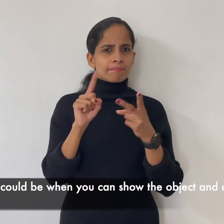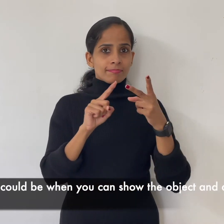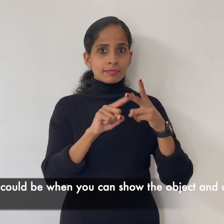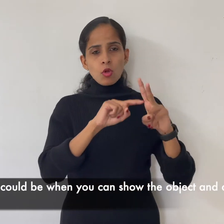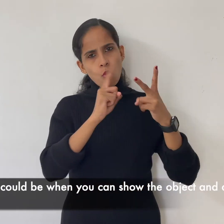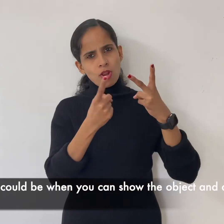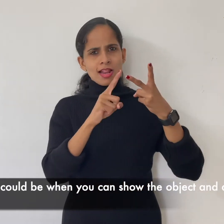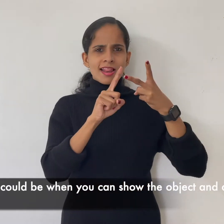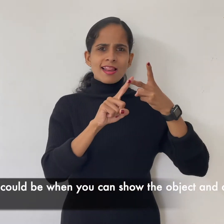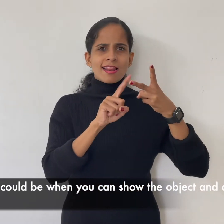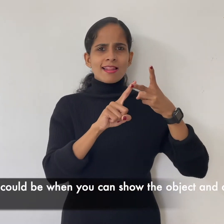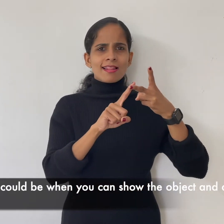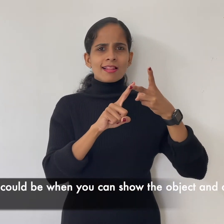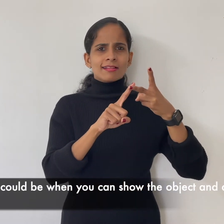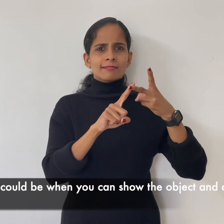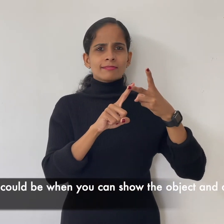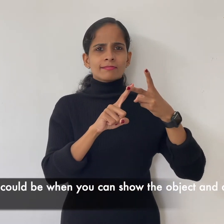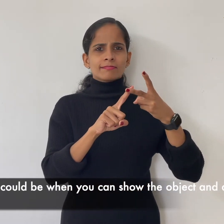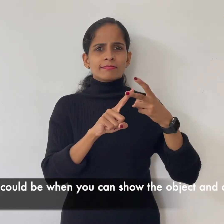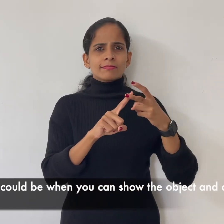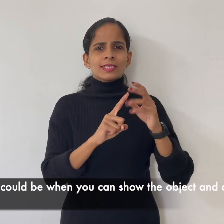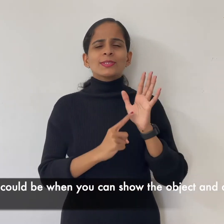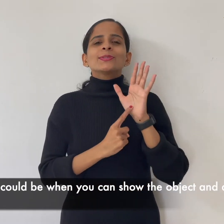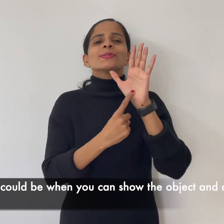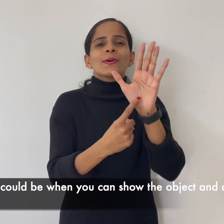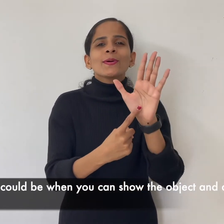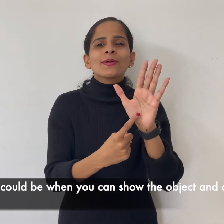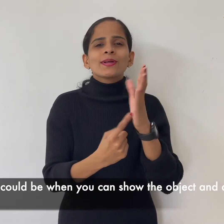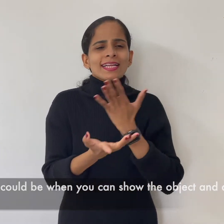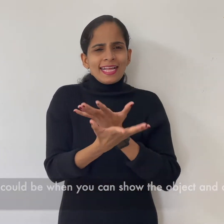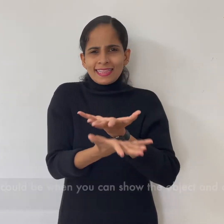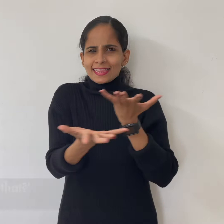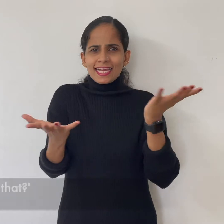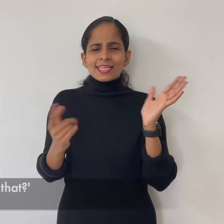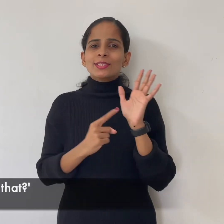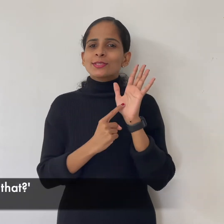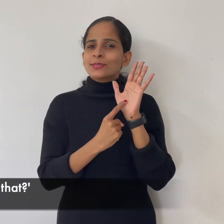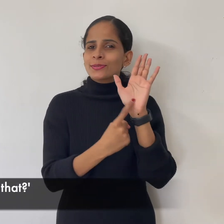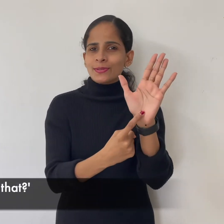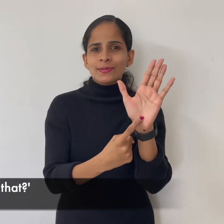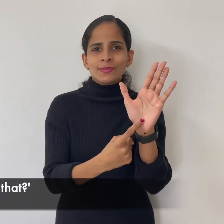be when you can show the object and ask how you can sign that.